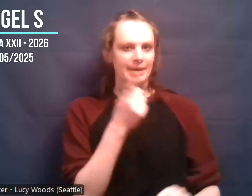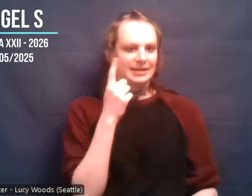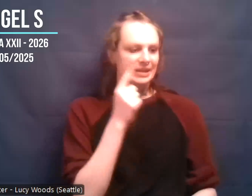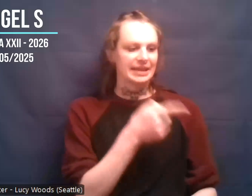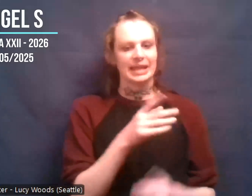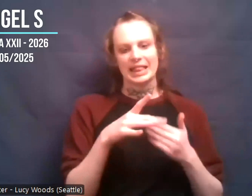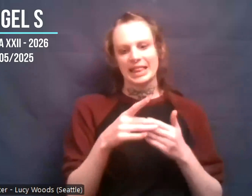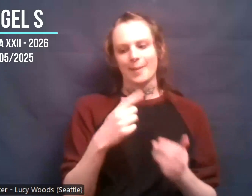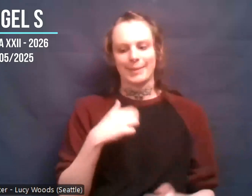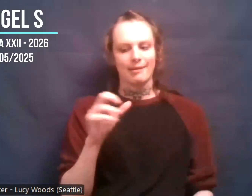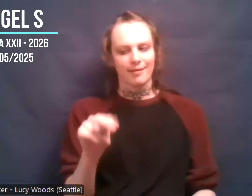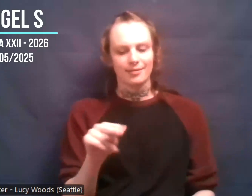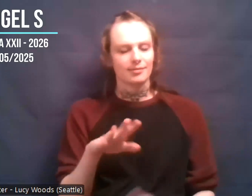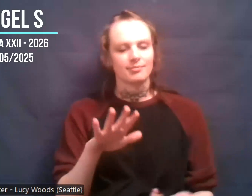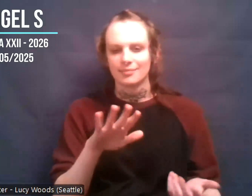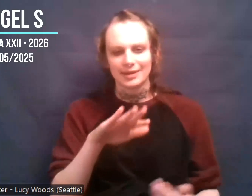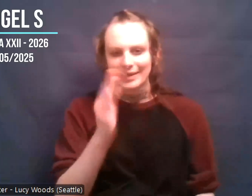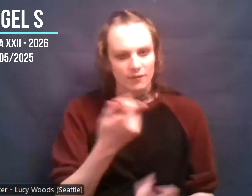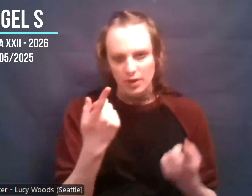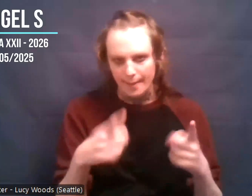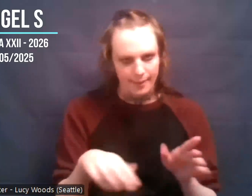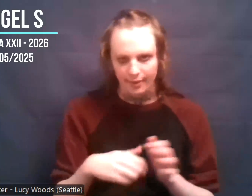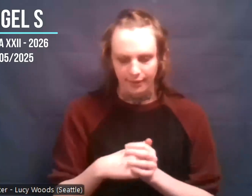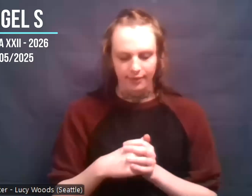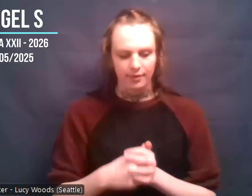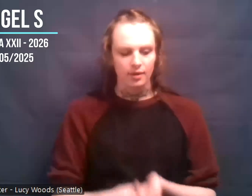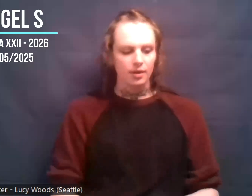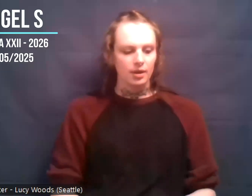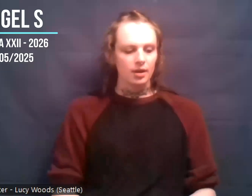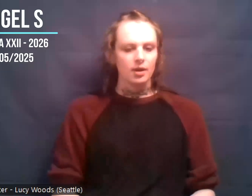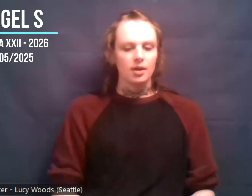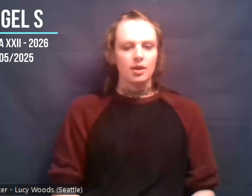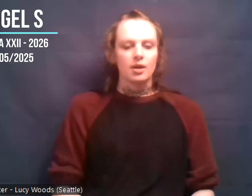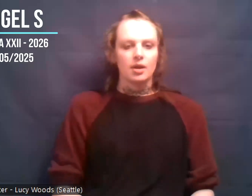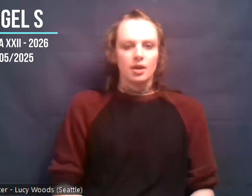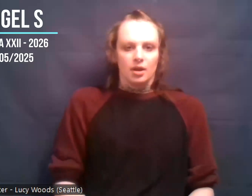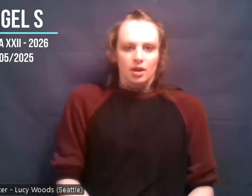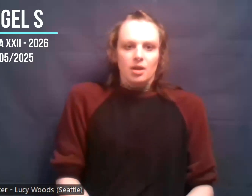which never happened. And then just,